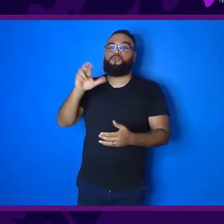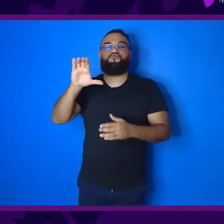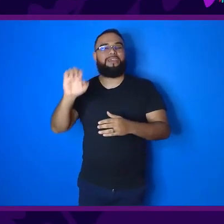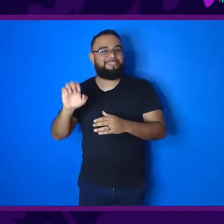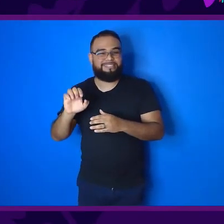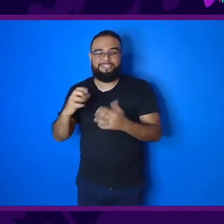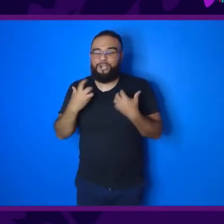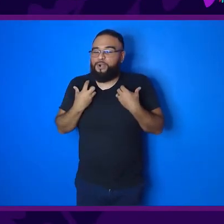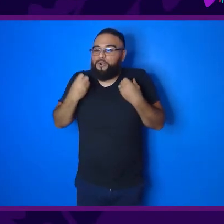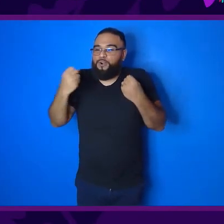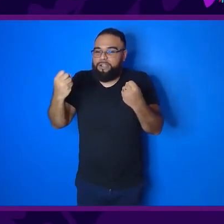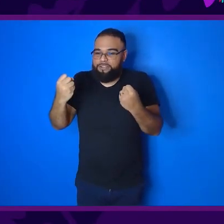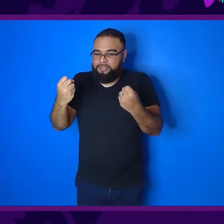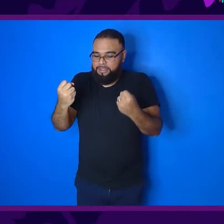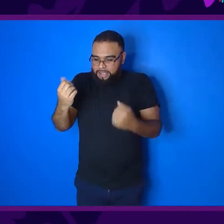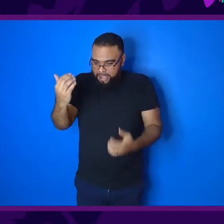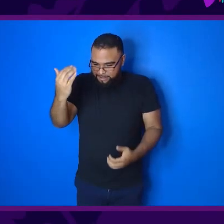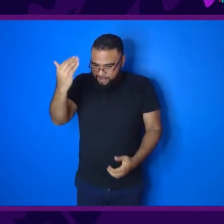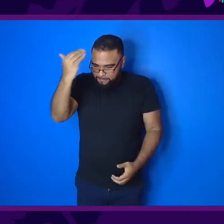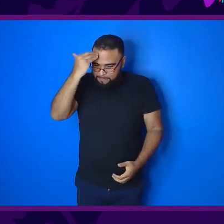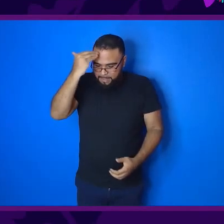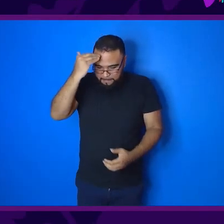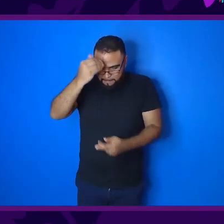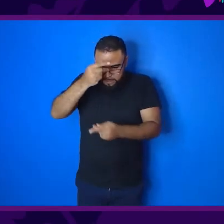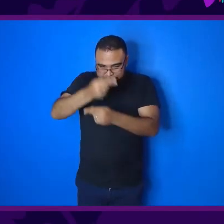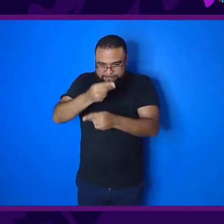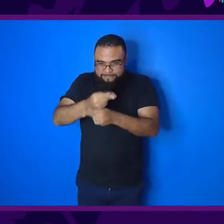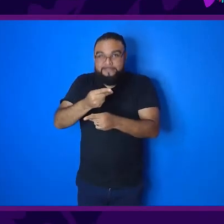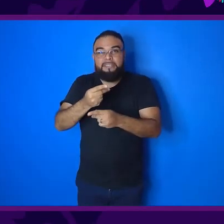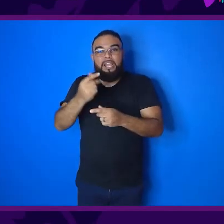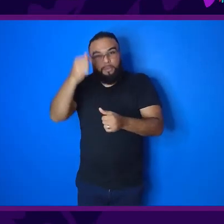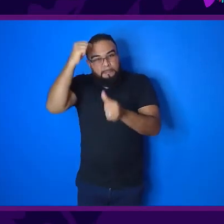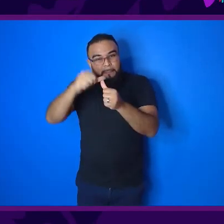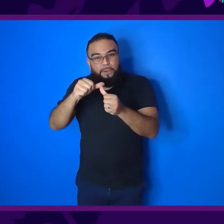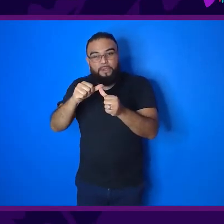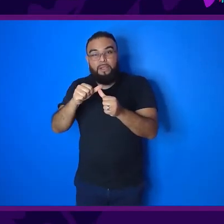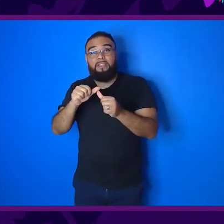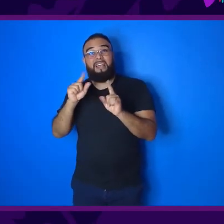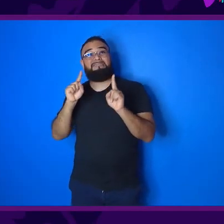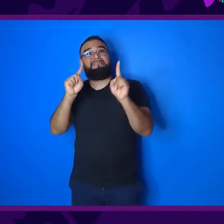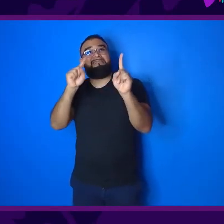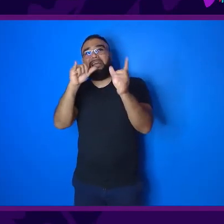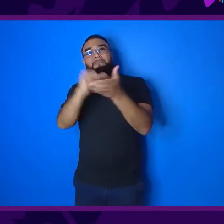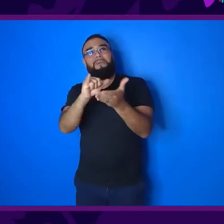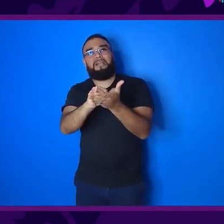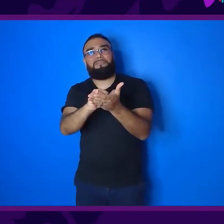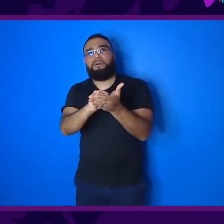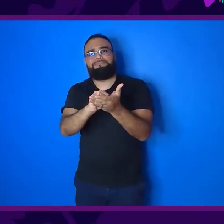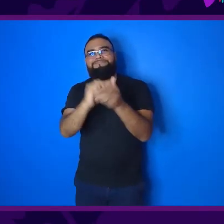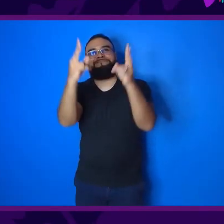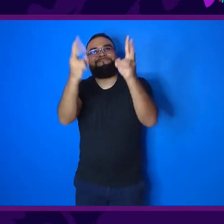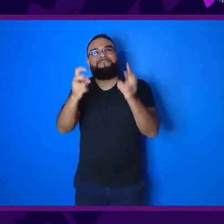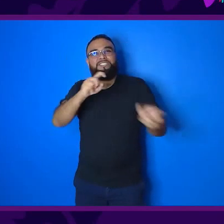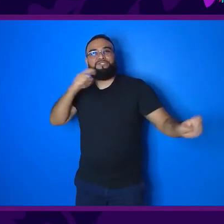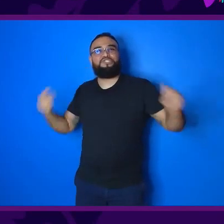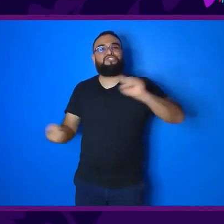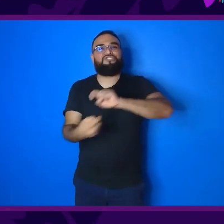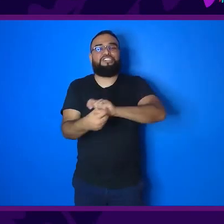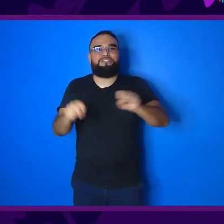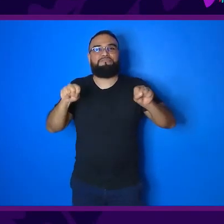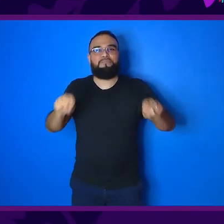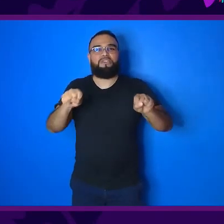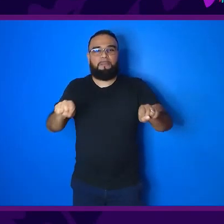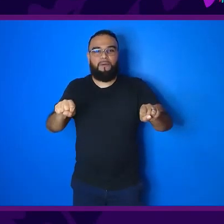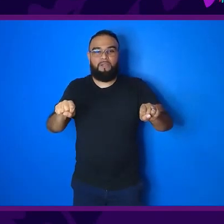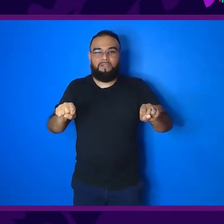mightiness about creating the impossible, which means helping humans get rid of more walls,